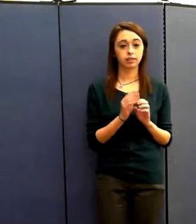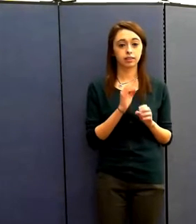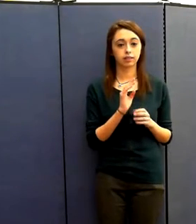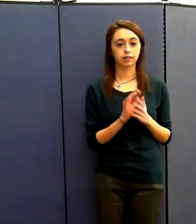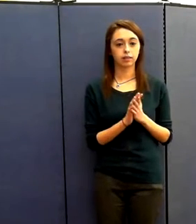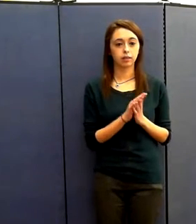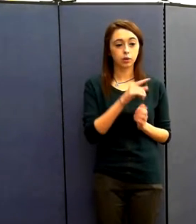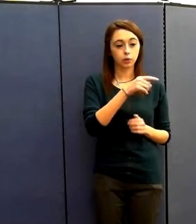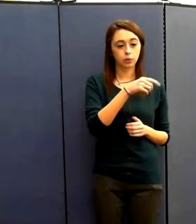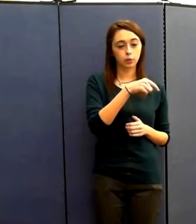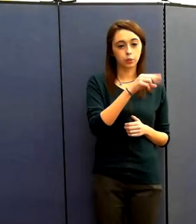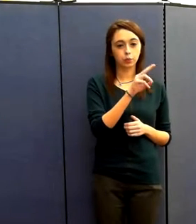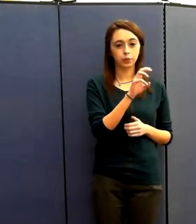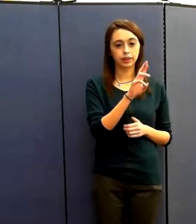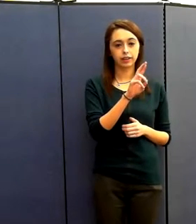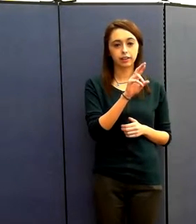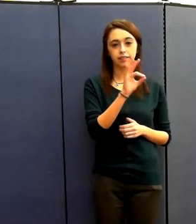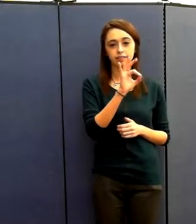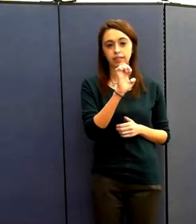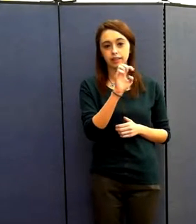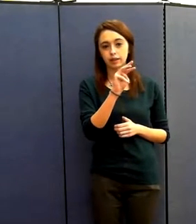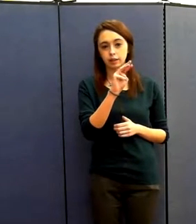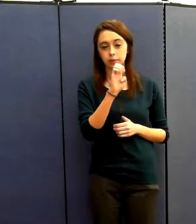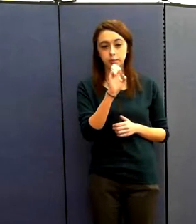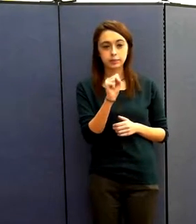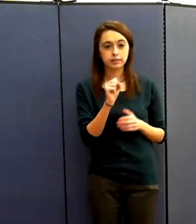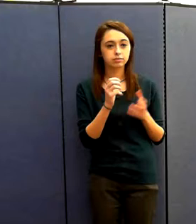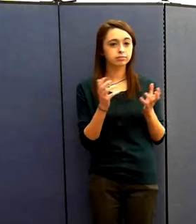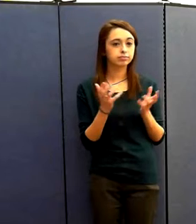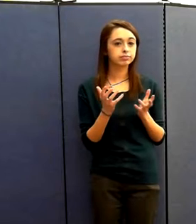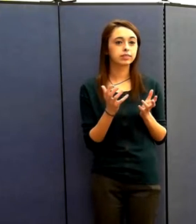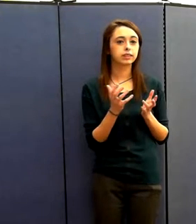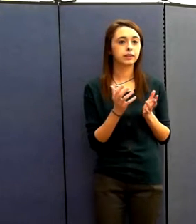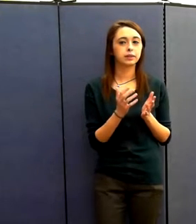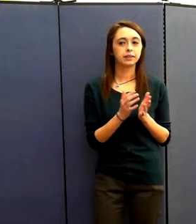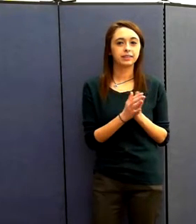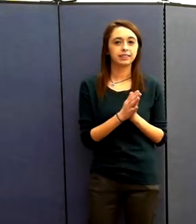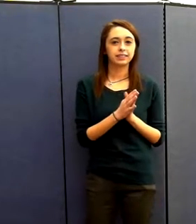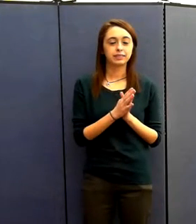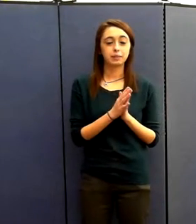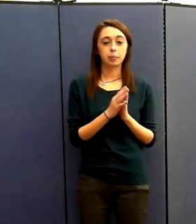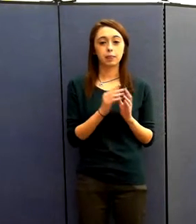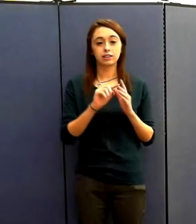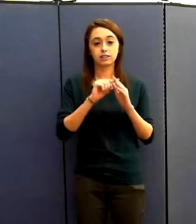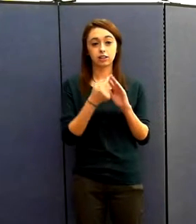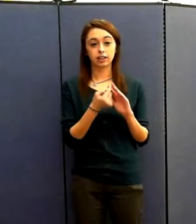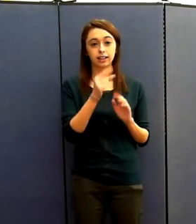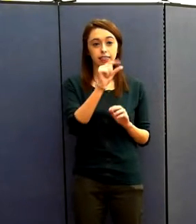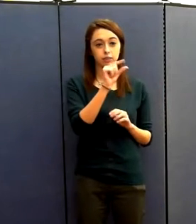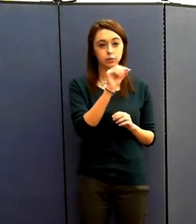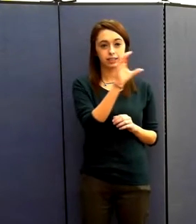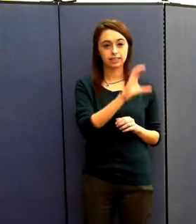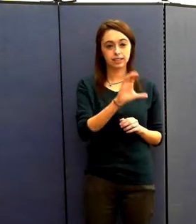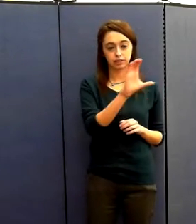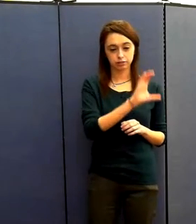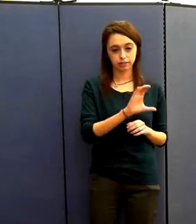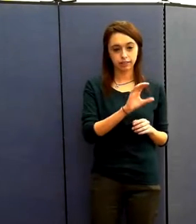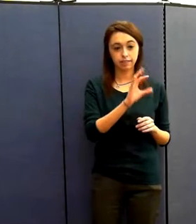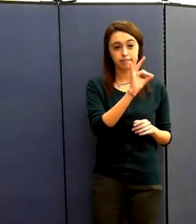femmes, it was the idea that starting in the 20th century, femme was a word to